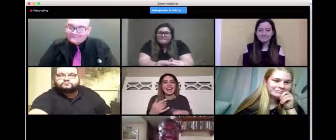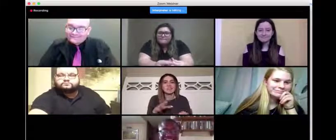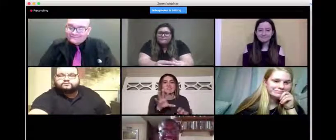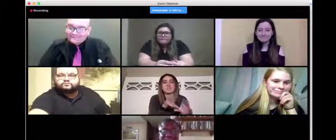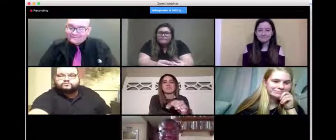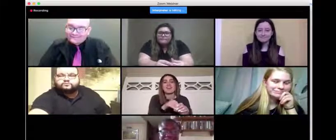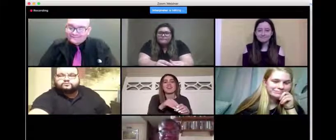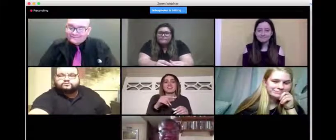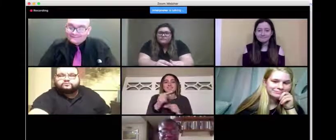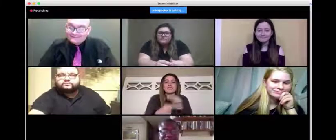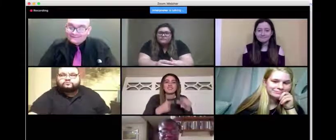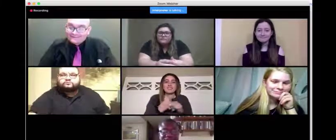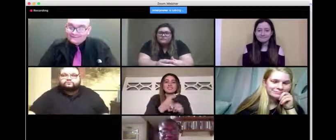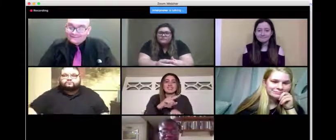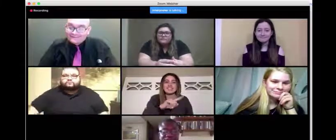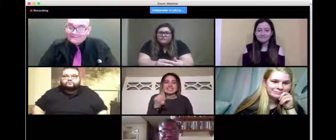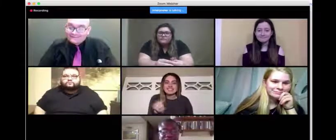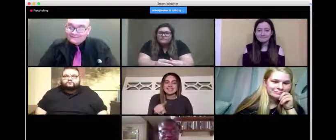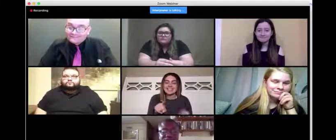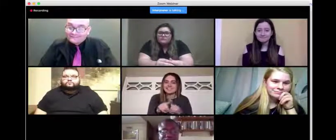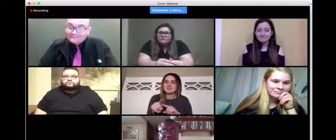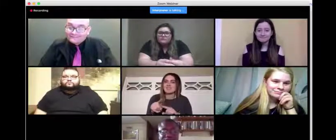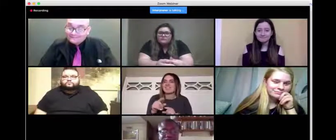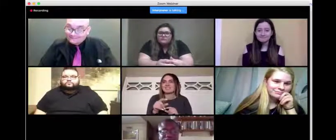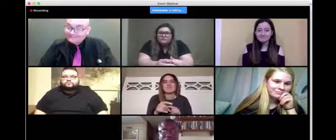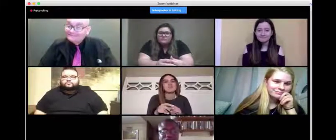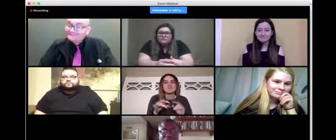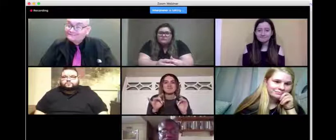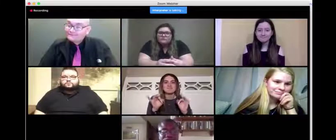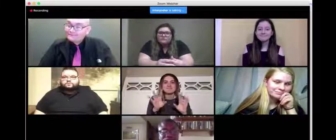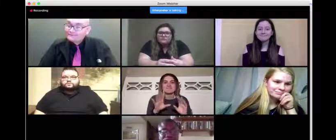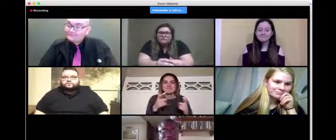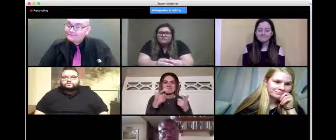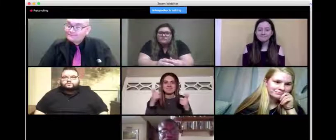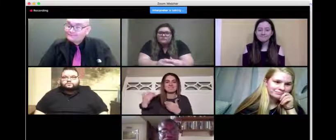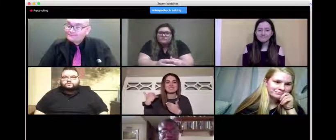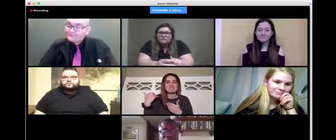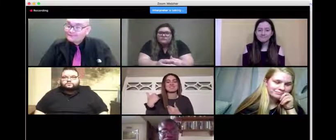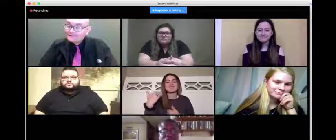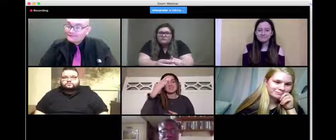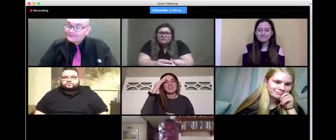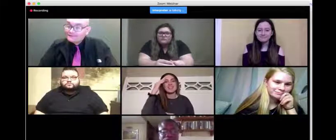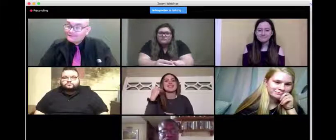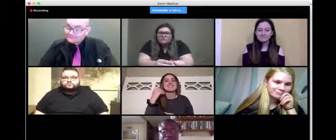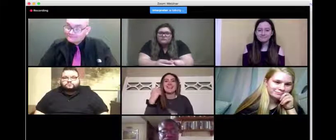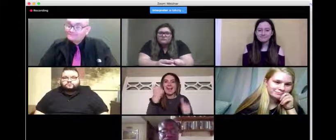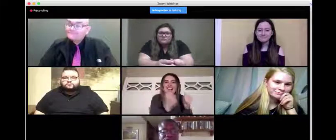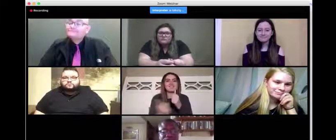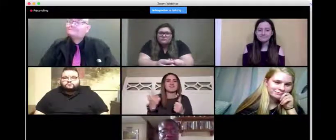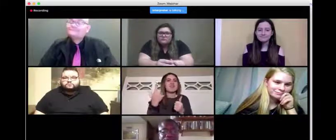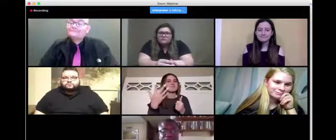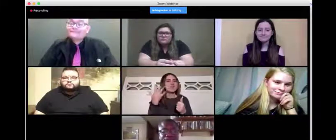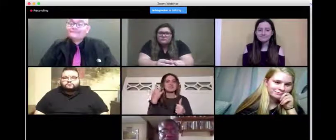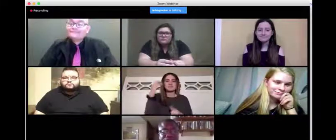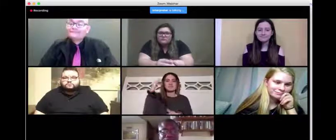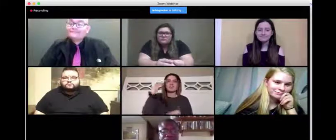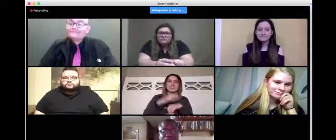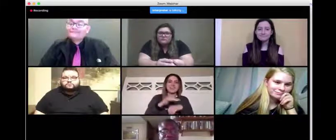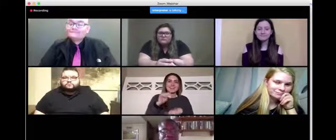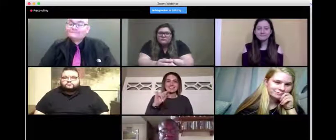geography. Generation Z. Sorry, Gen Z. I've been working on all that, and they're like, "Oh, wow, 300,000 followers or whatever."